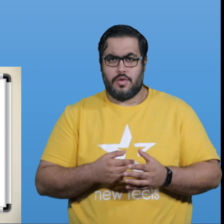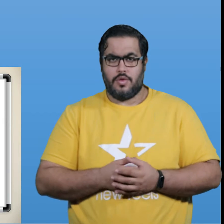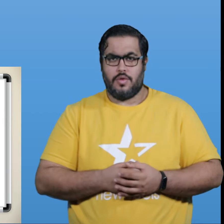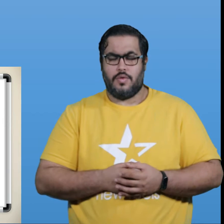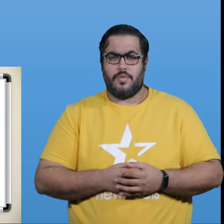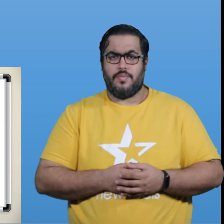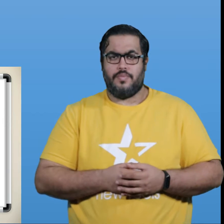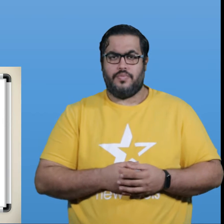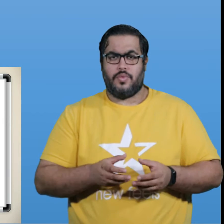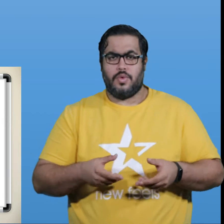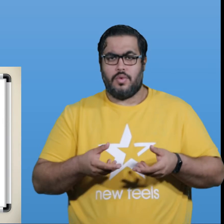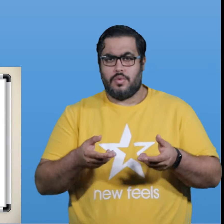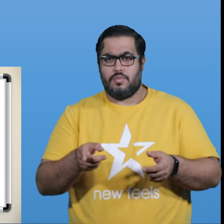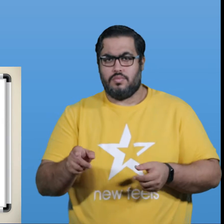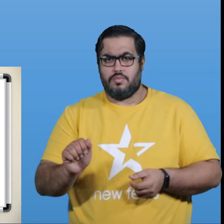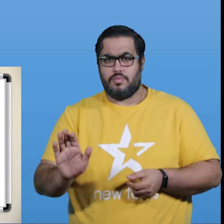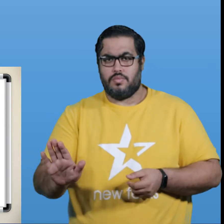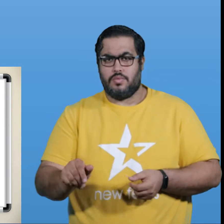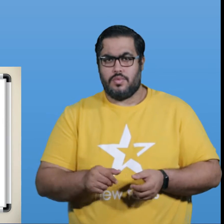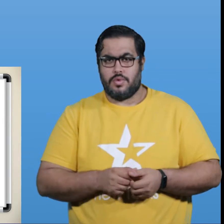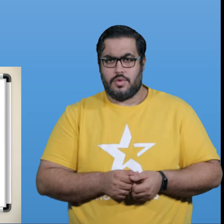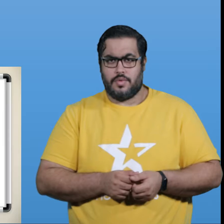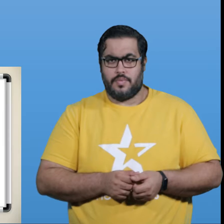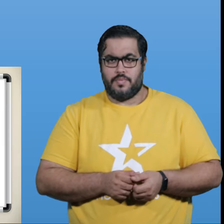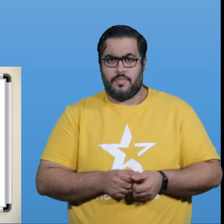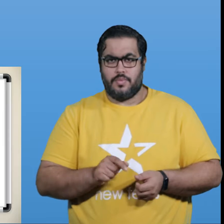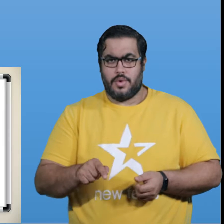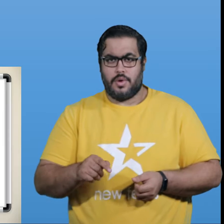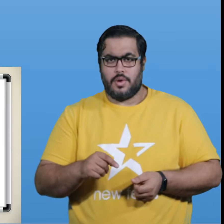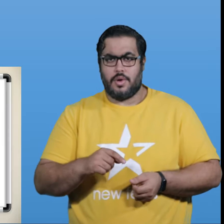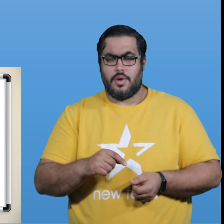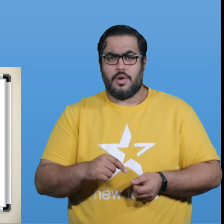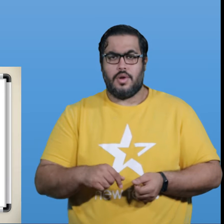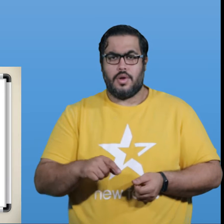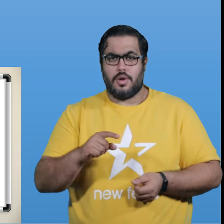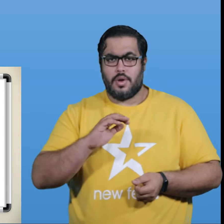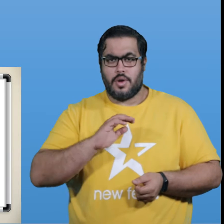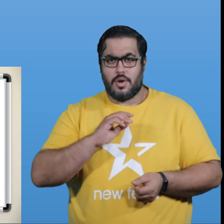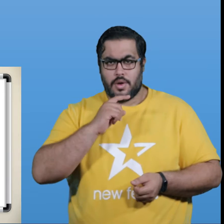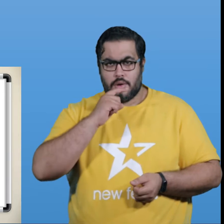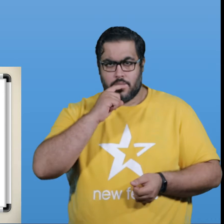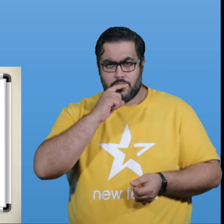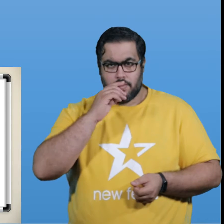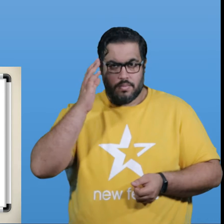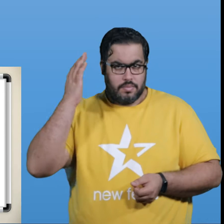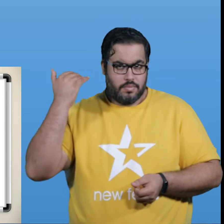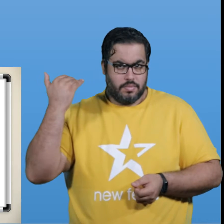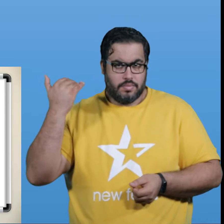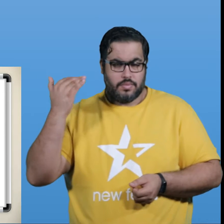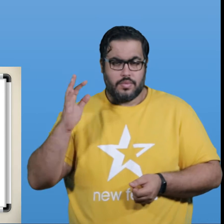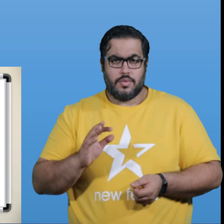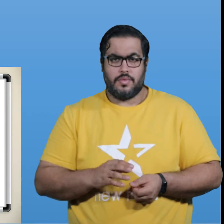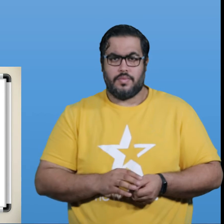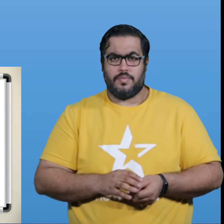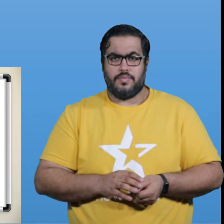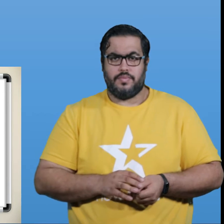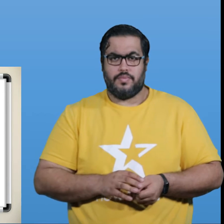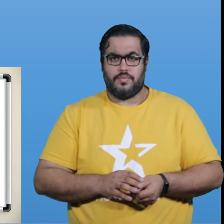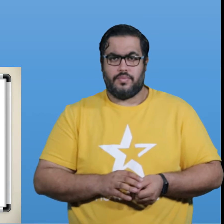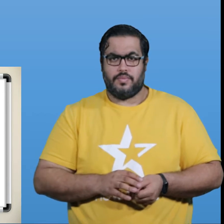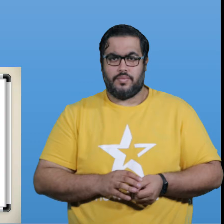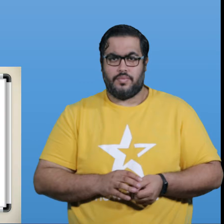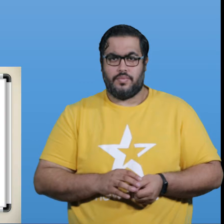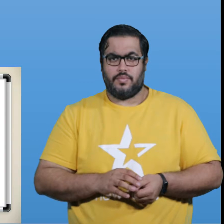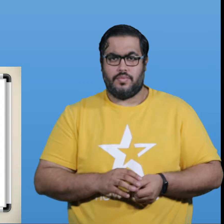are given to someone. Typically a woman who is about to have a baby. So for example, I bought